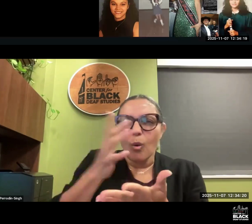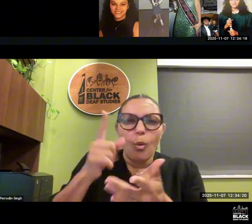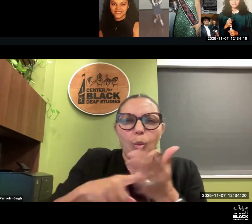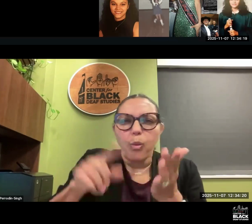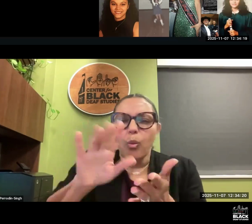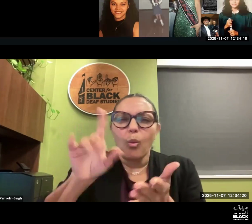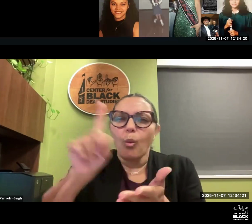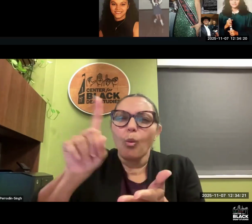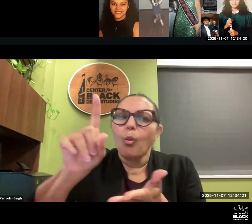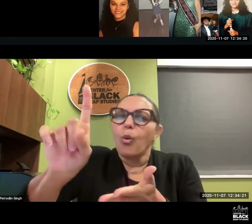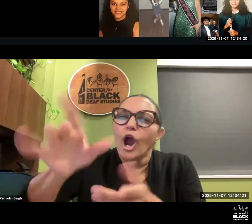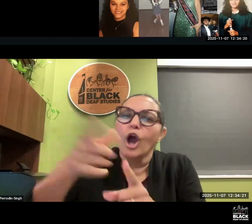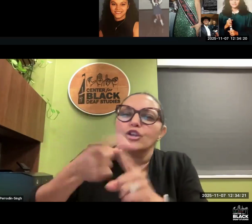well, where are you